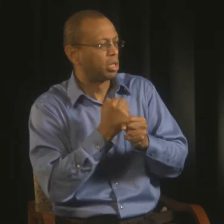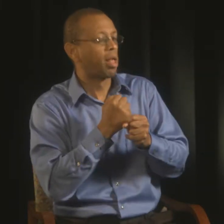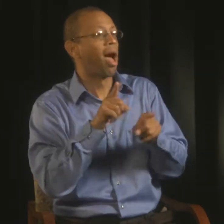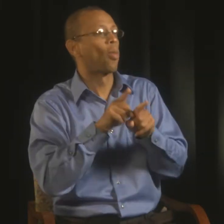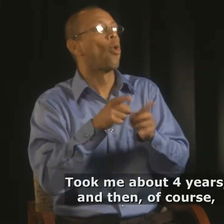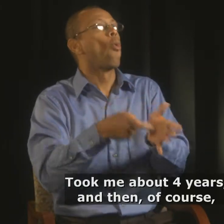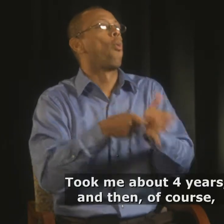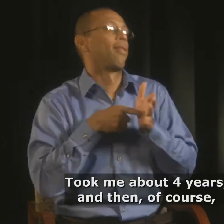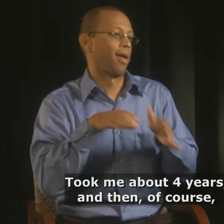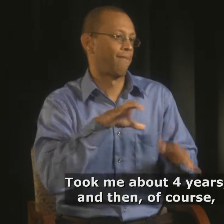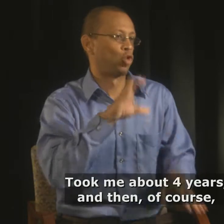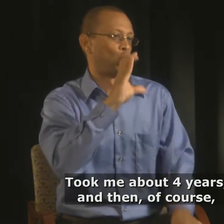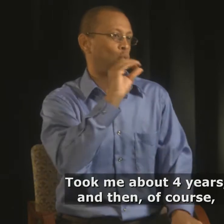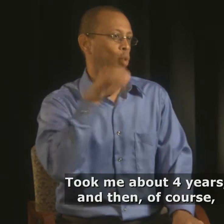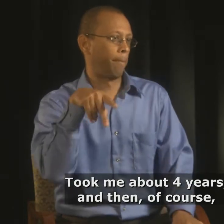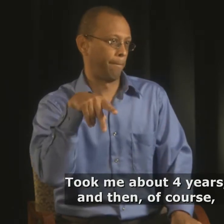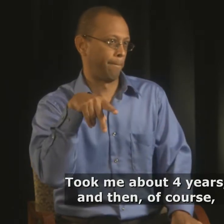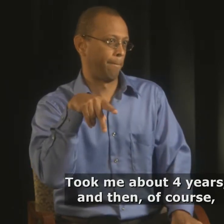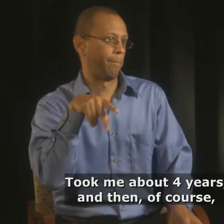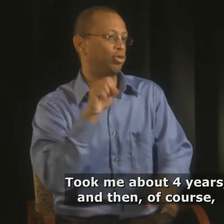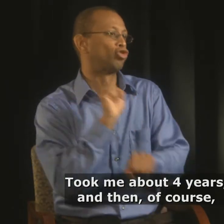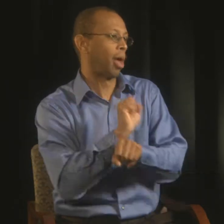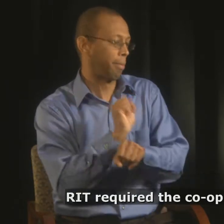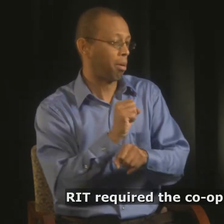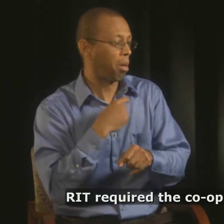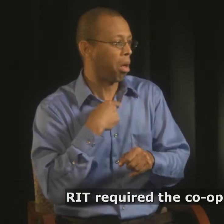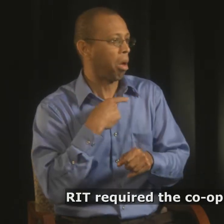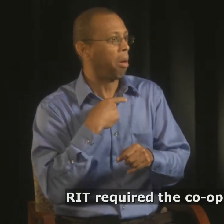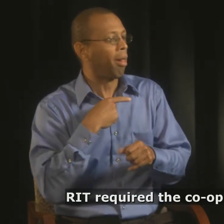It took me about 4 years. And then, of course, RIT required the co-op.